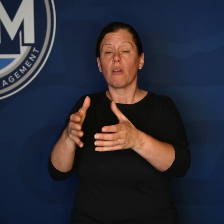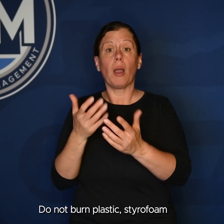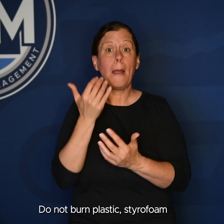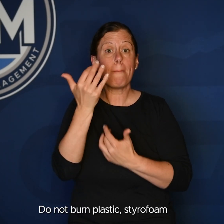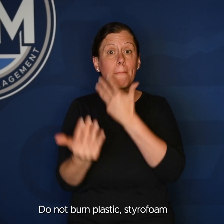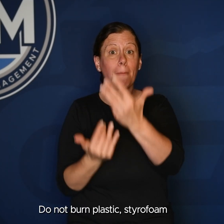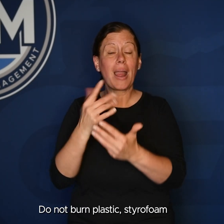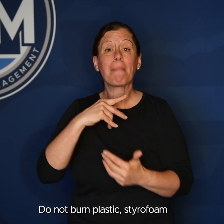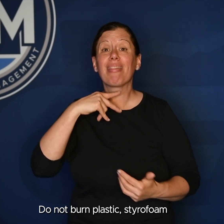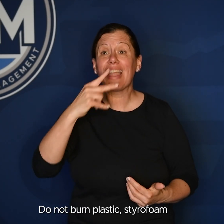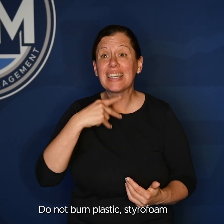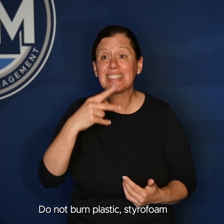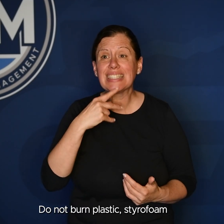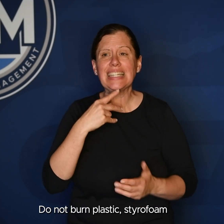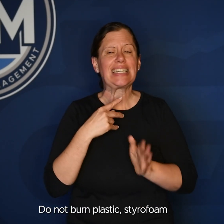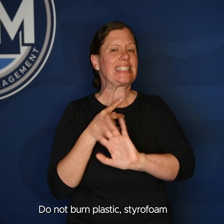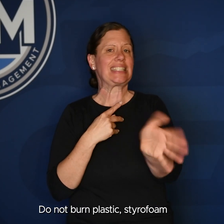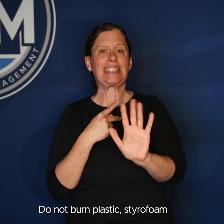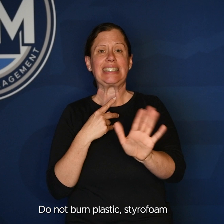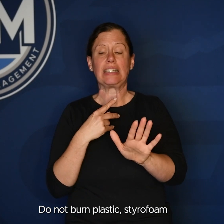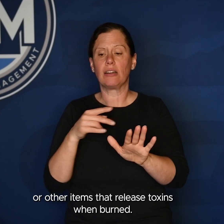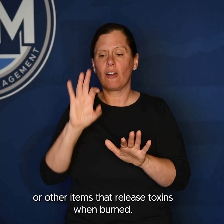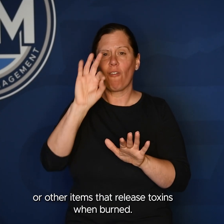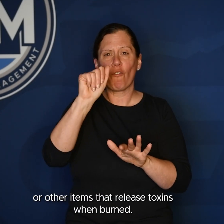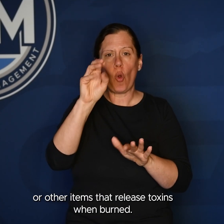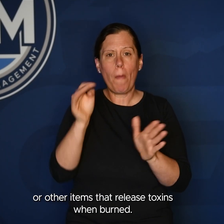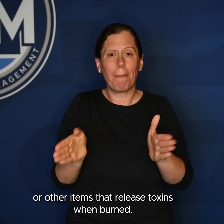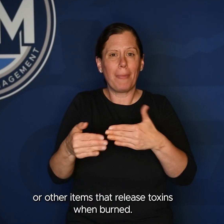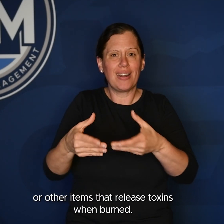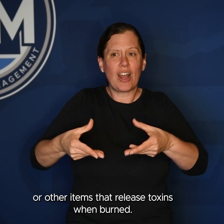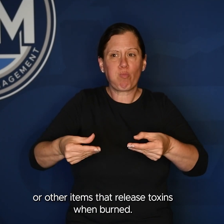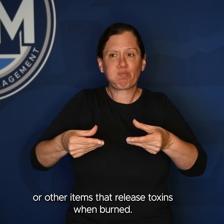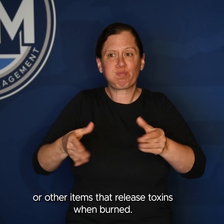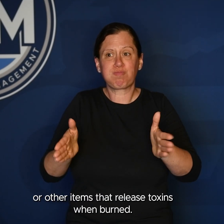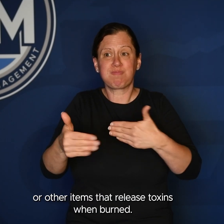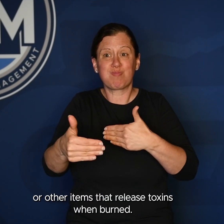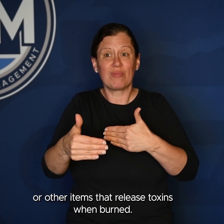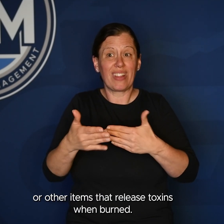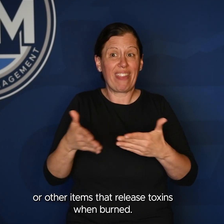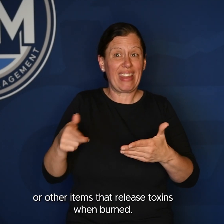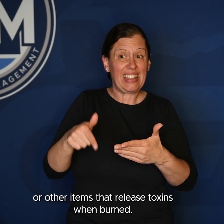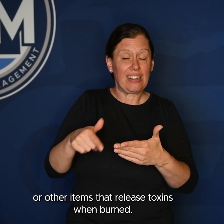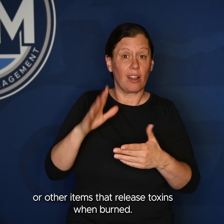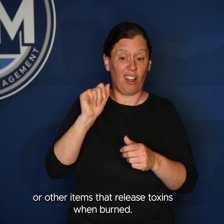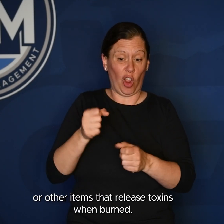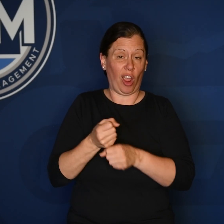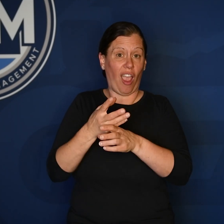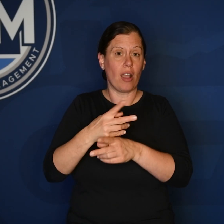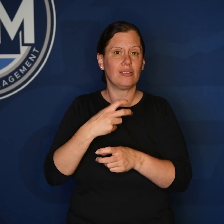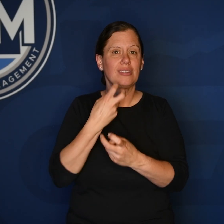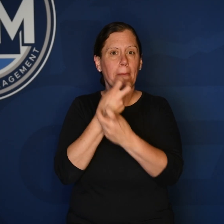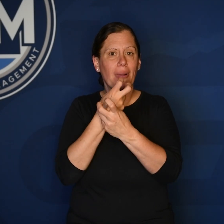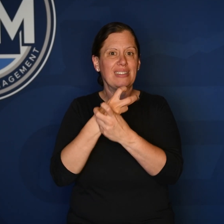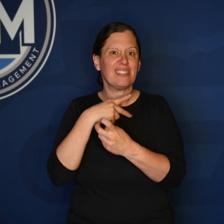Do not burn plastic, styrofoam, or other items that release toxins when burned.